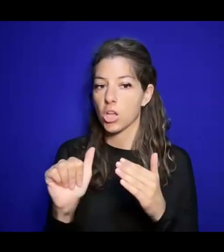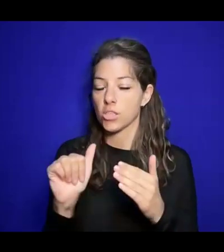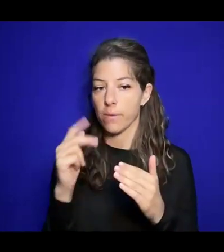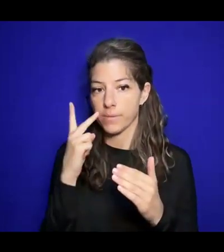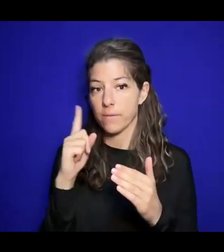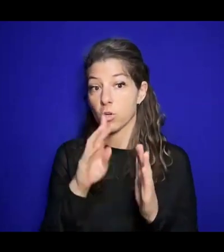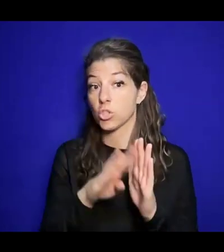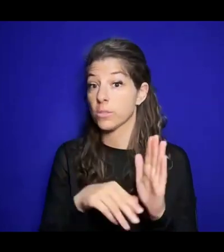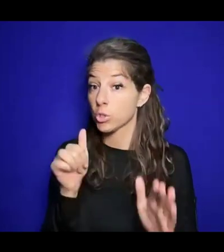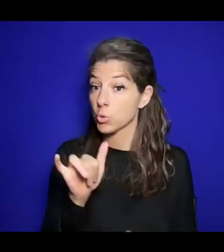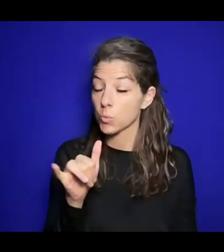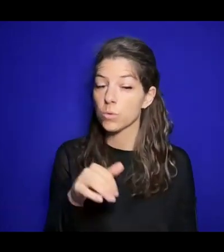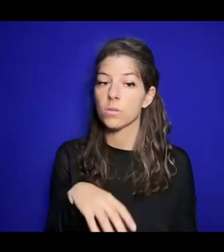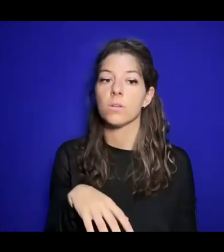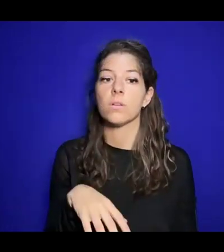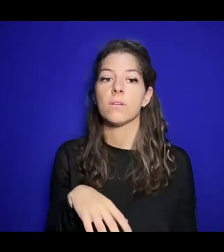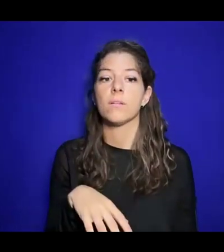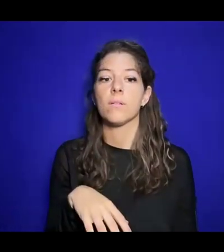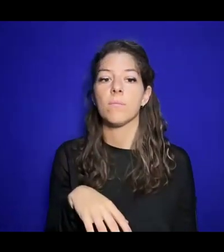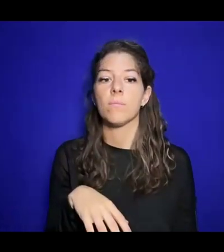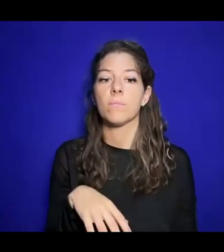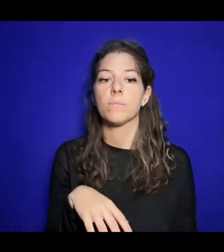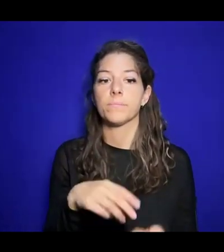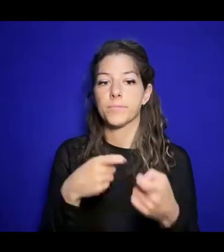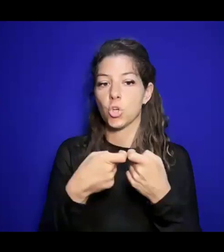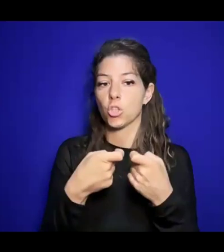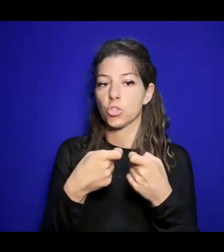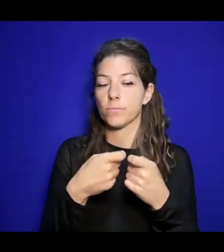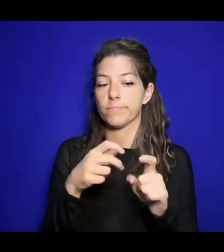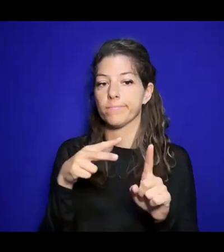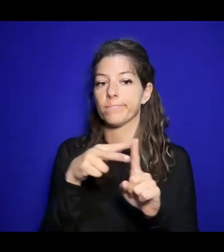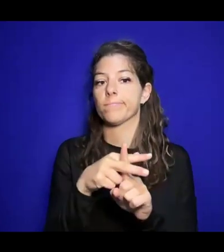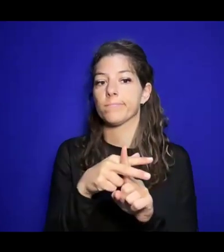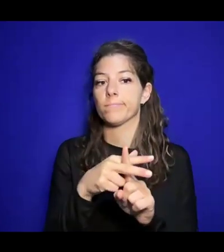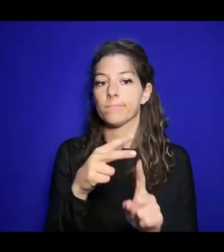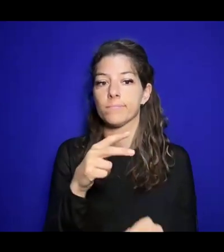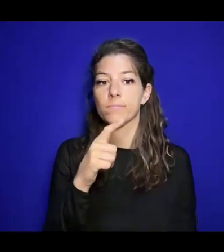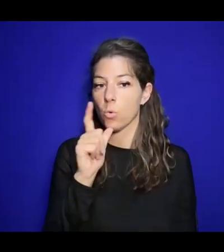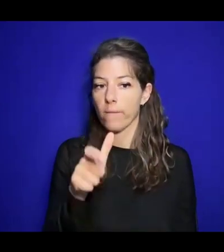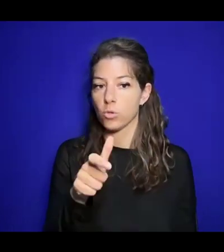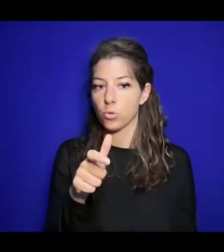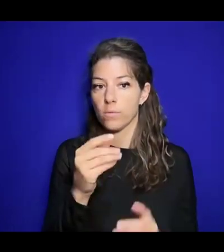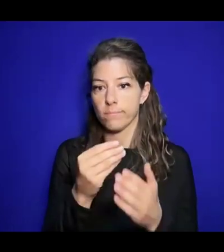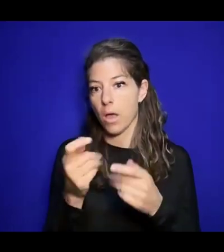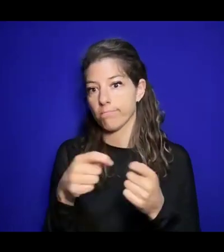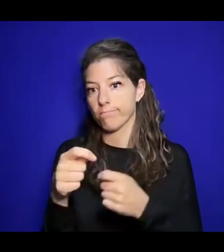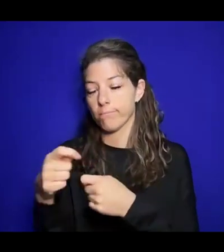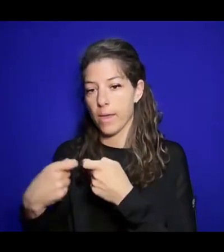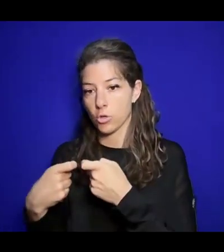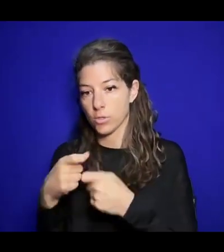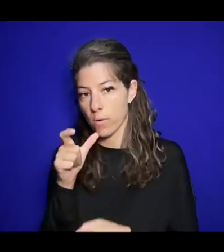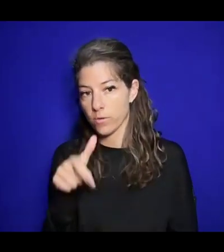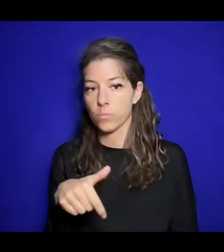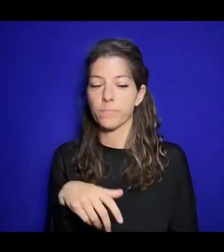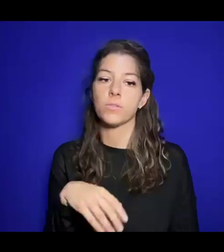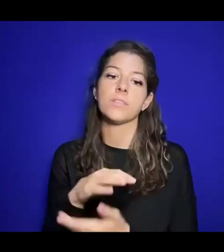for cheaper. You power them the same way you do your cell phone, so you don't have to keep buying batteries. So it's